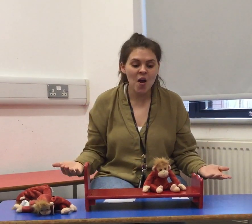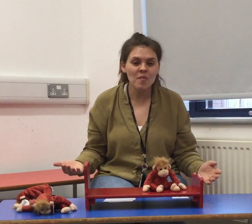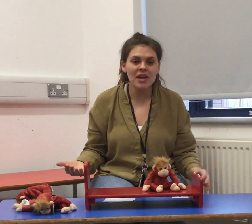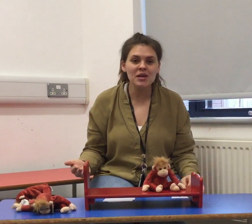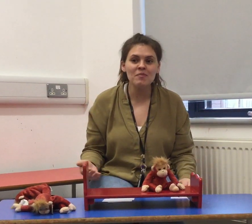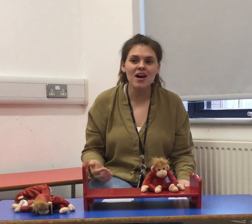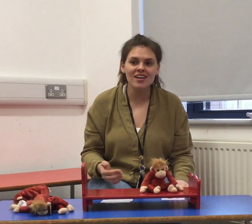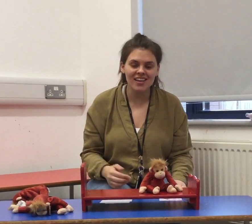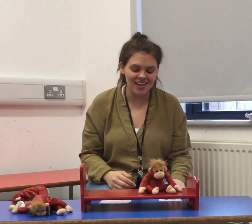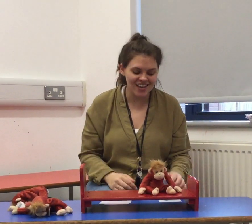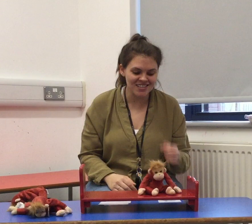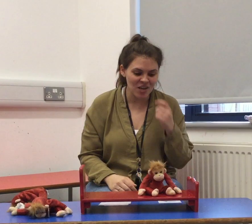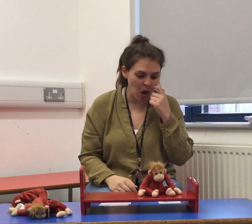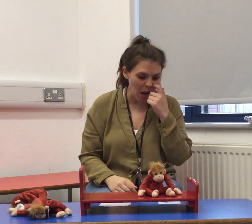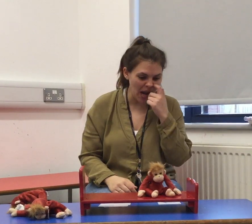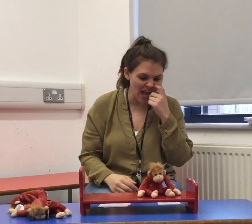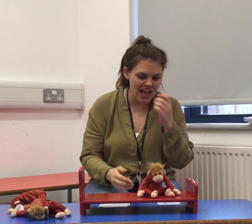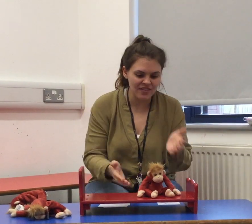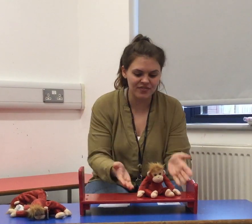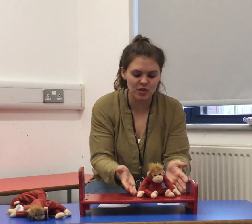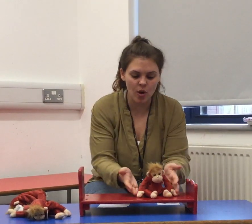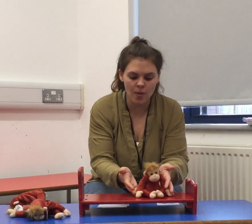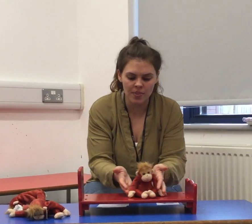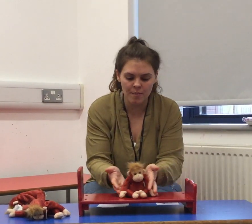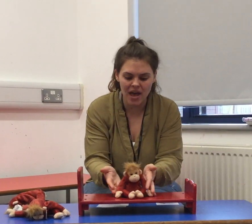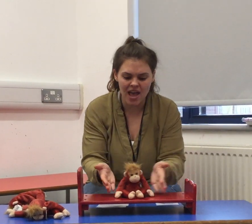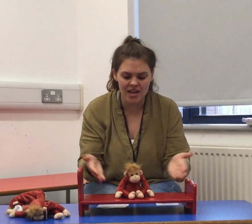How many monkeys are left on the bed?